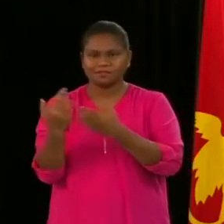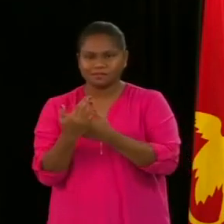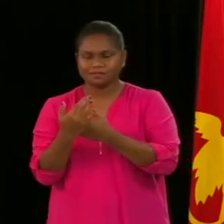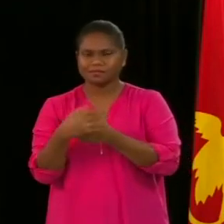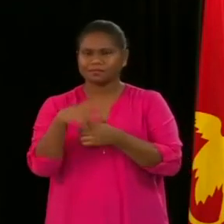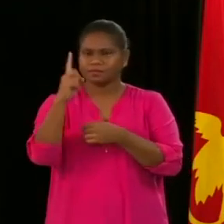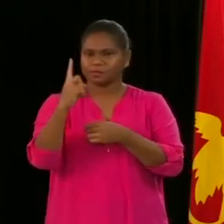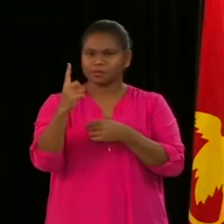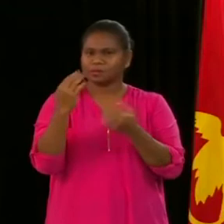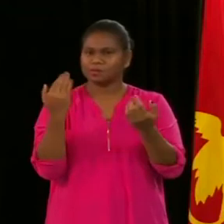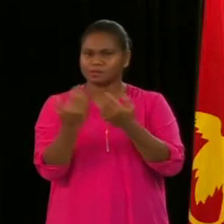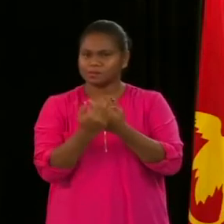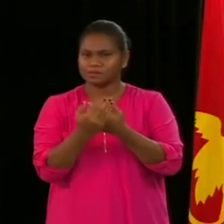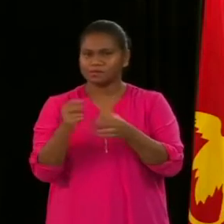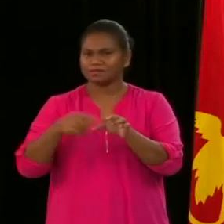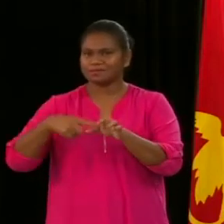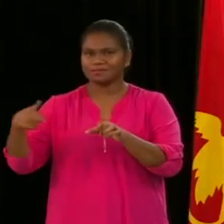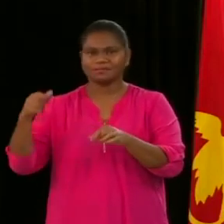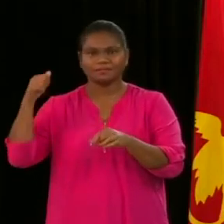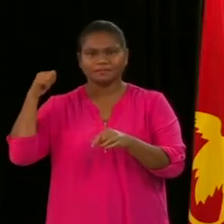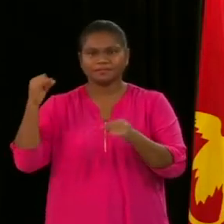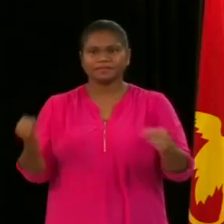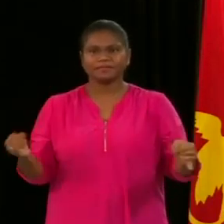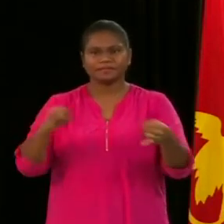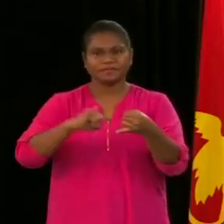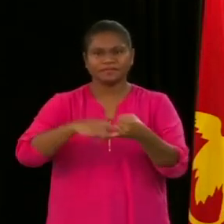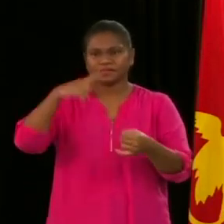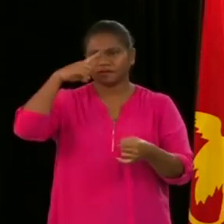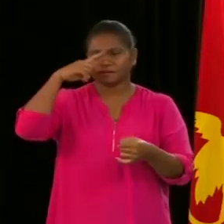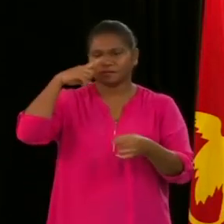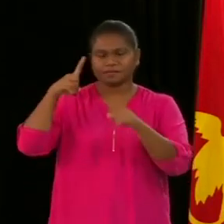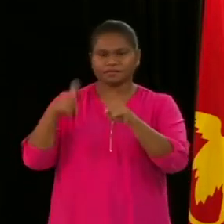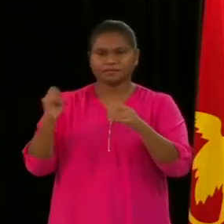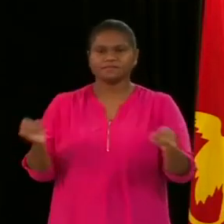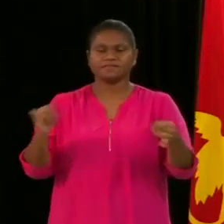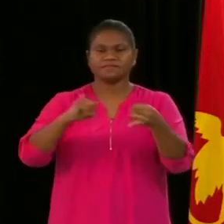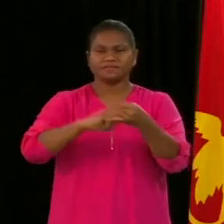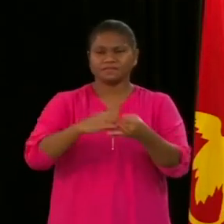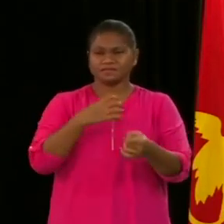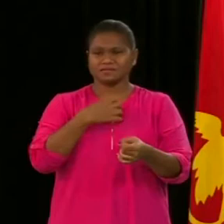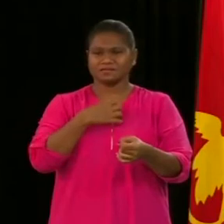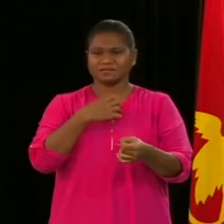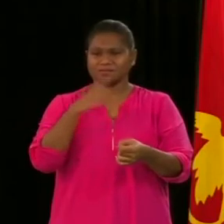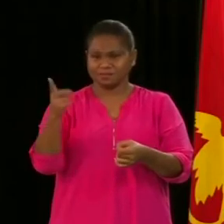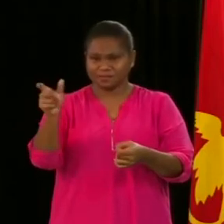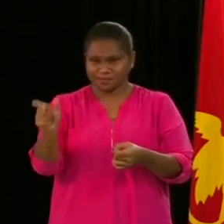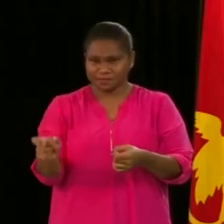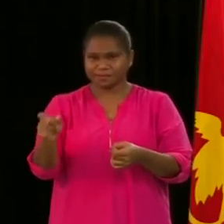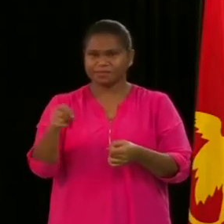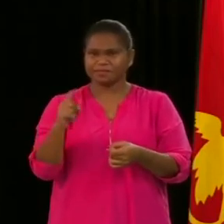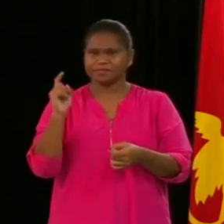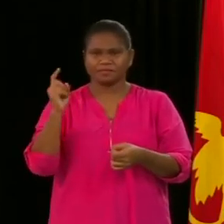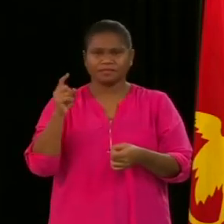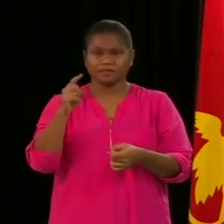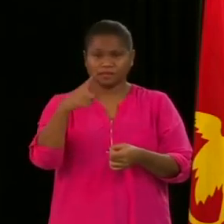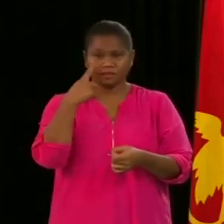got away, the reports that he went to his own province in Simu, and people up there, you know, panicking. Can you give them comfort if you